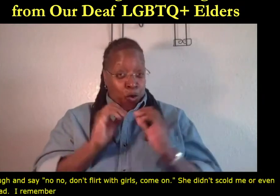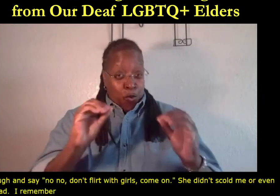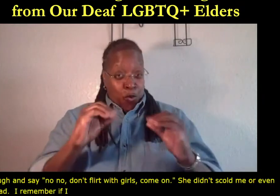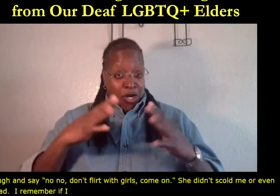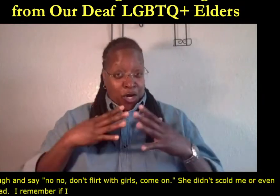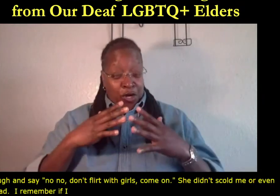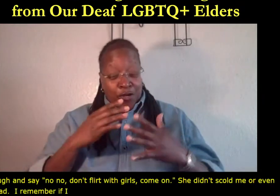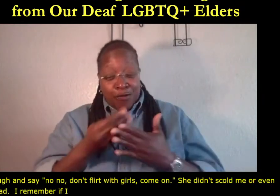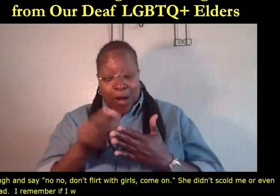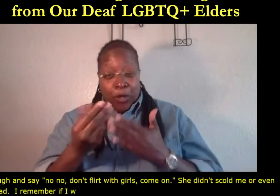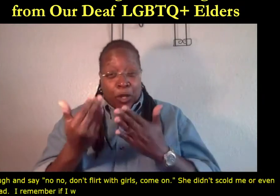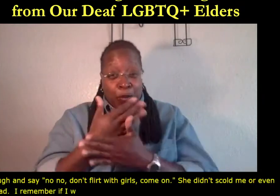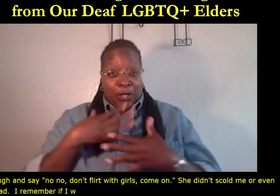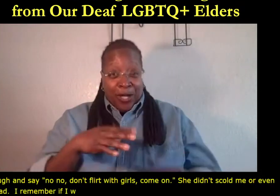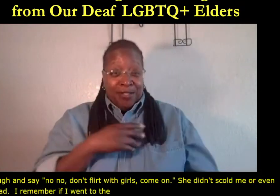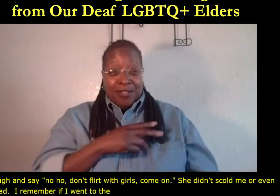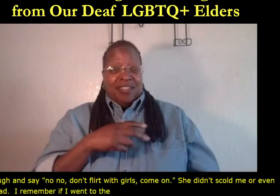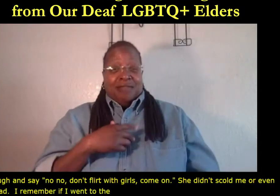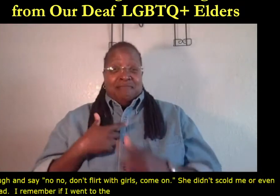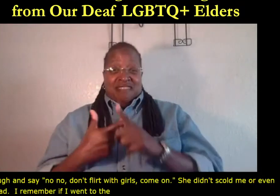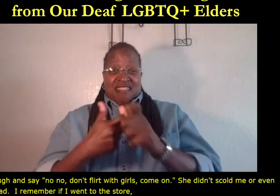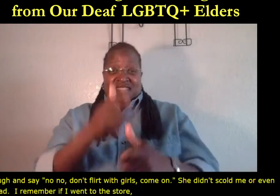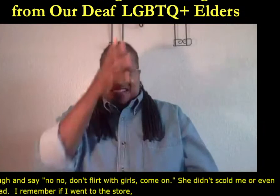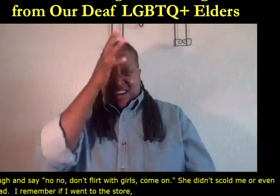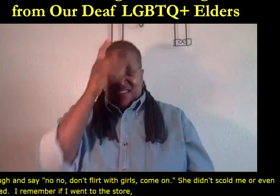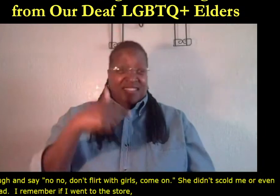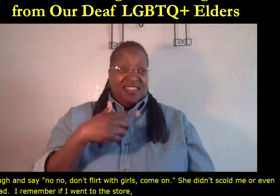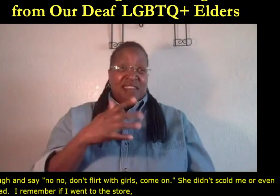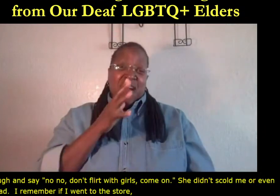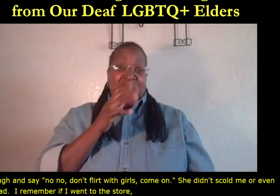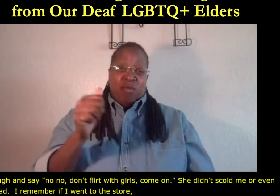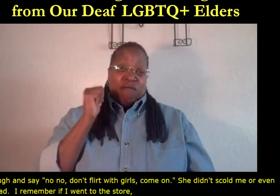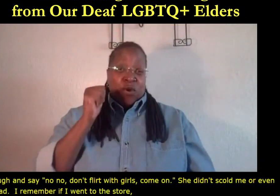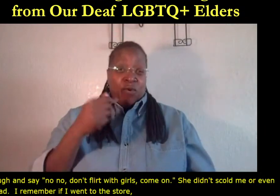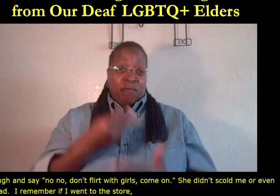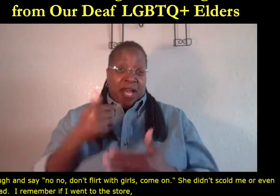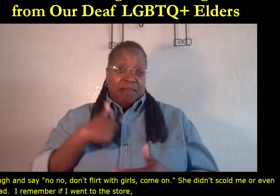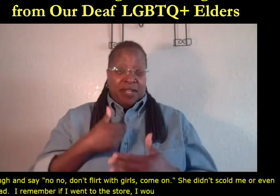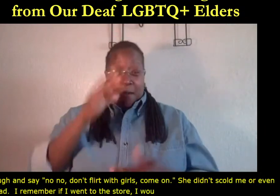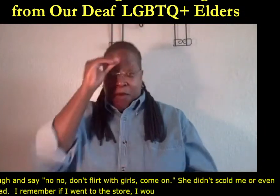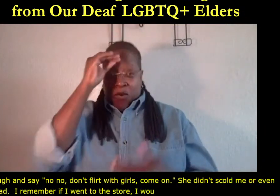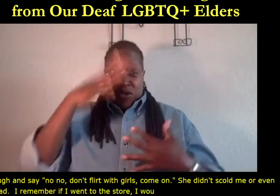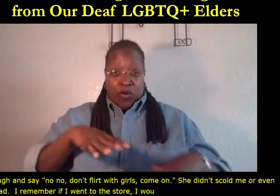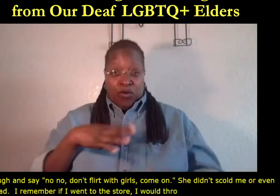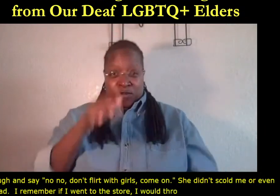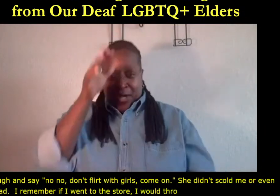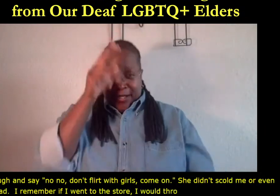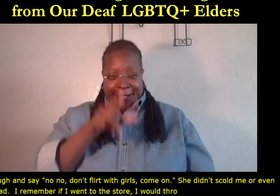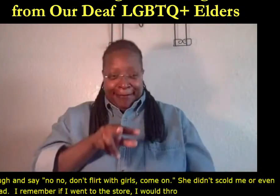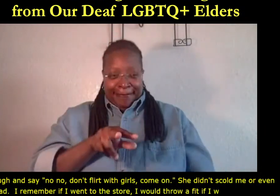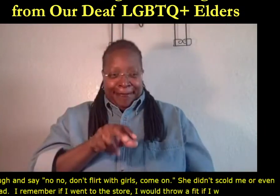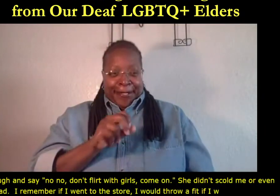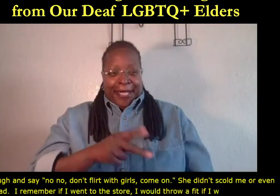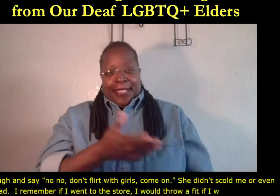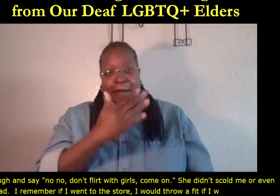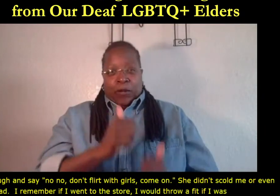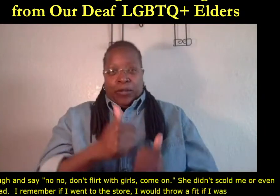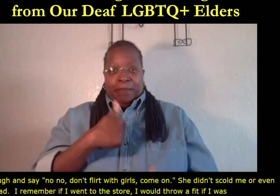i said fine that's that's fine you know i would not have new clothes for school i would go to my dad and say mom didn't want to buy me boys